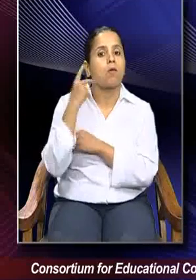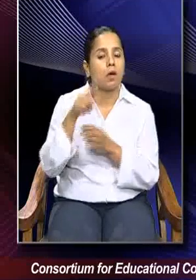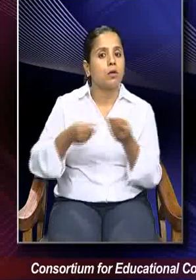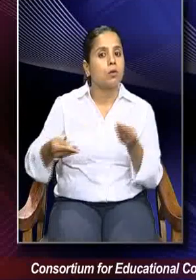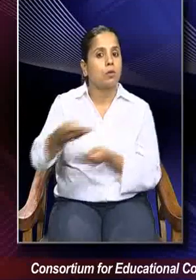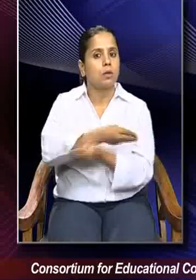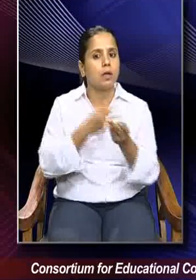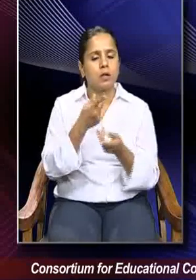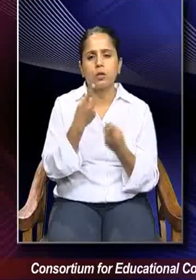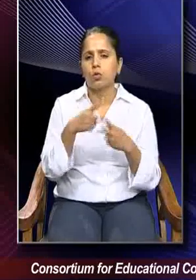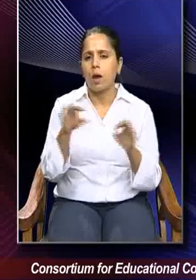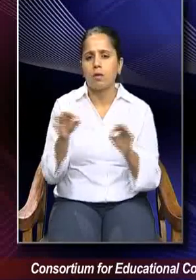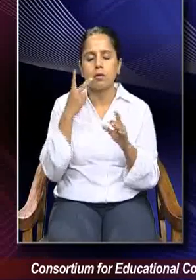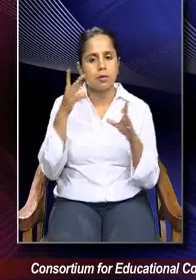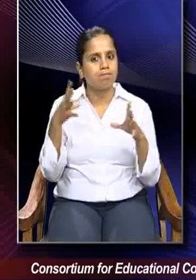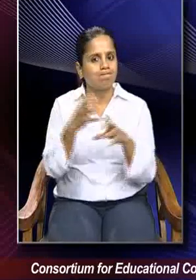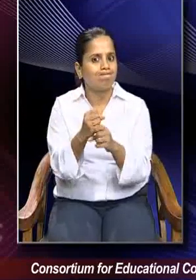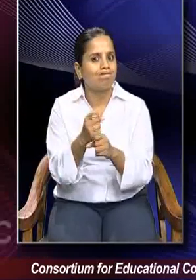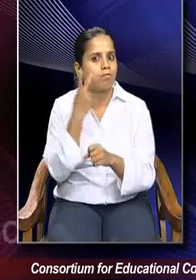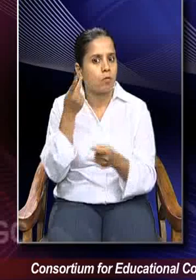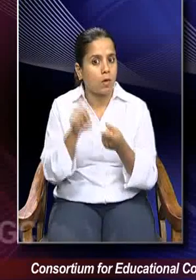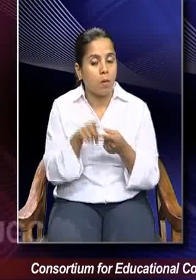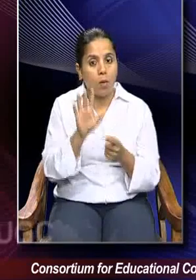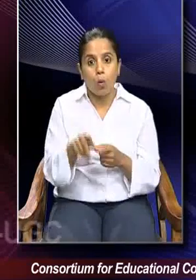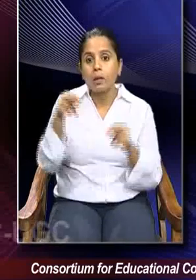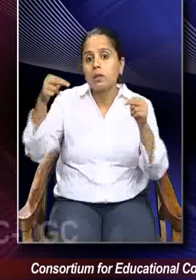is unjust and skewed then. It caters